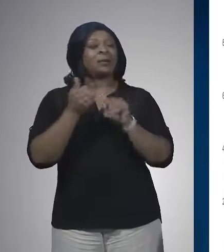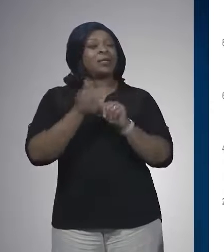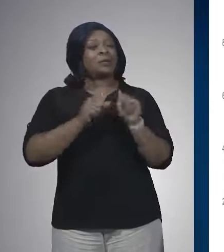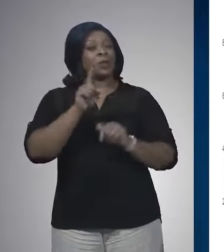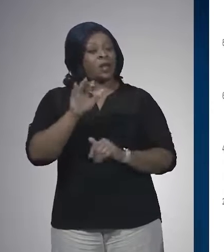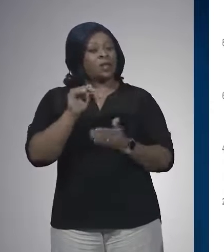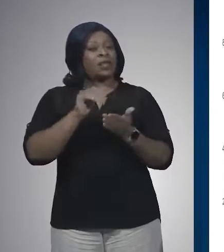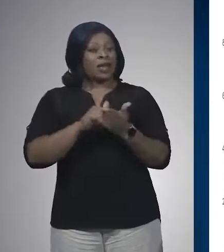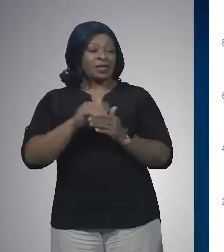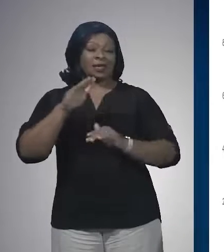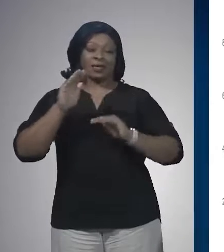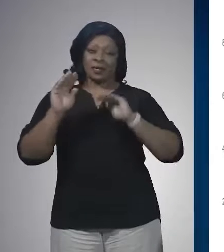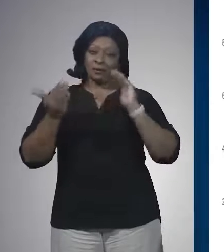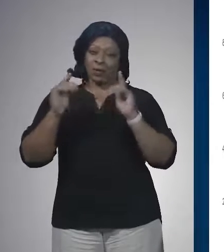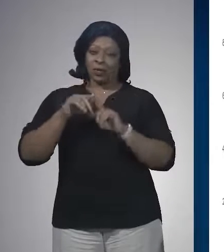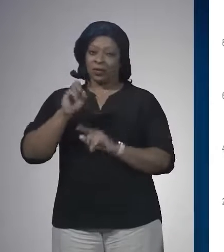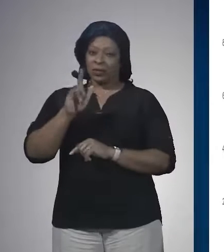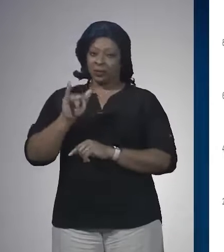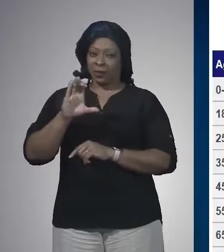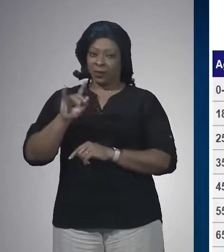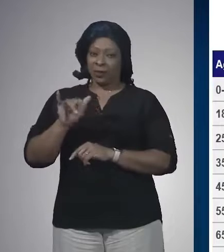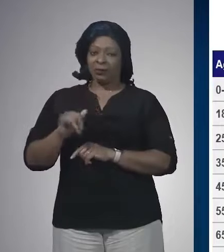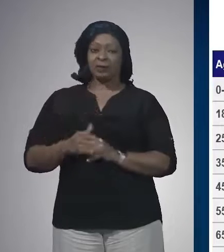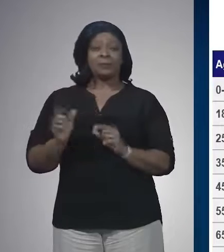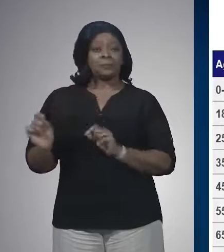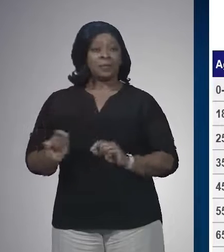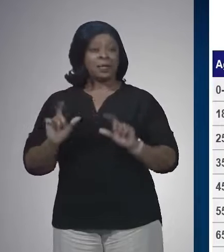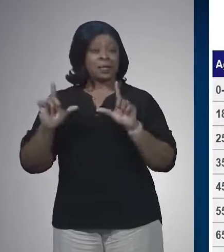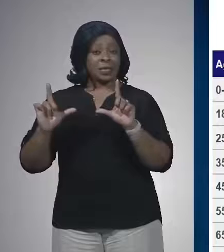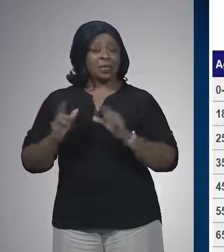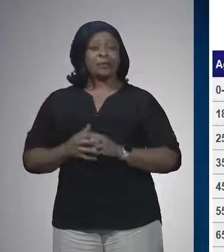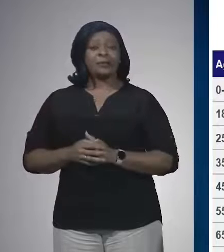100,000 than Shelby County. Next slide.